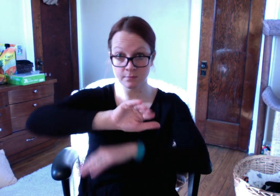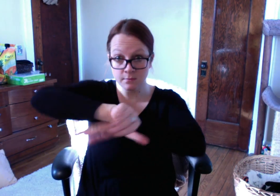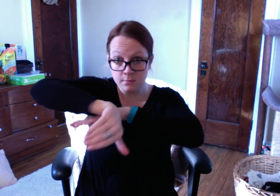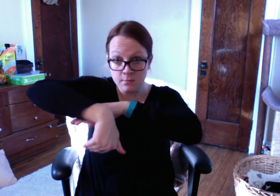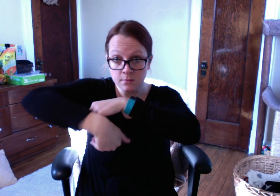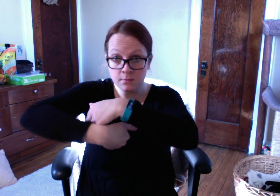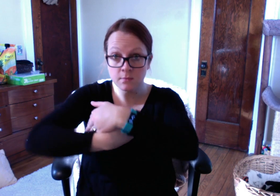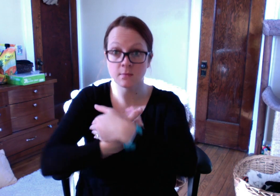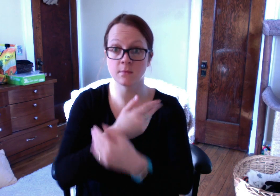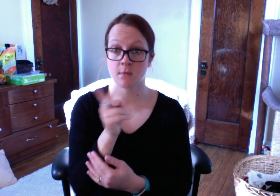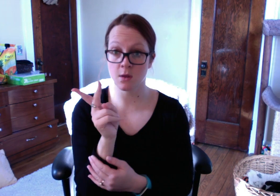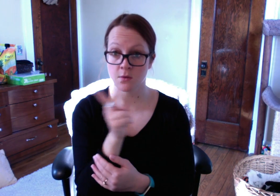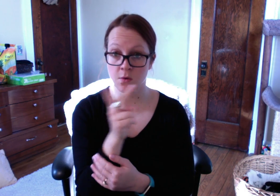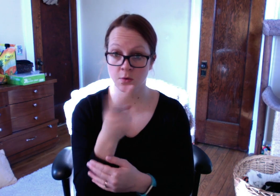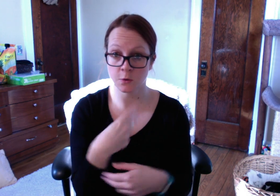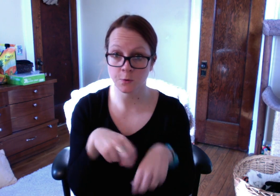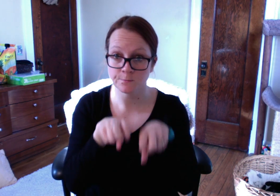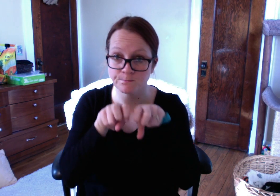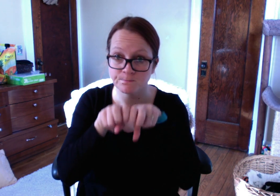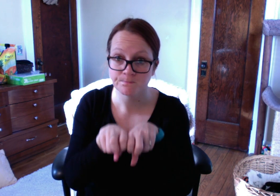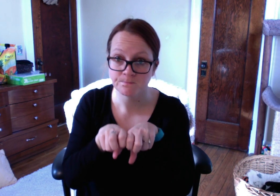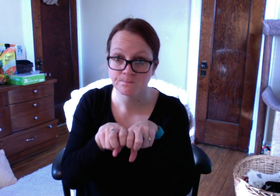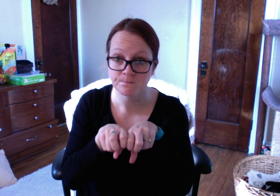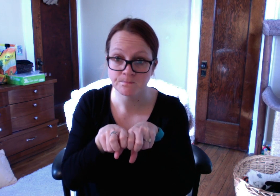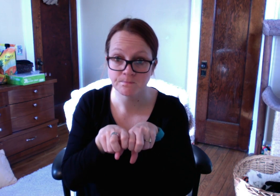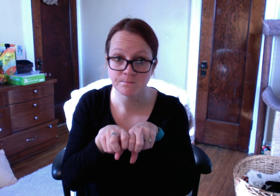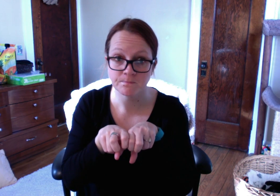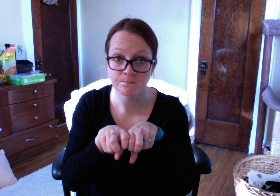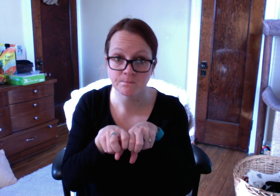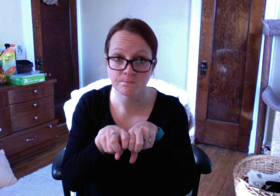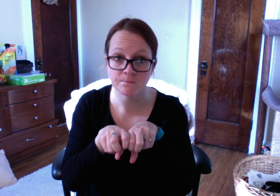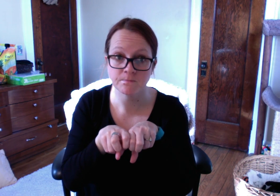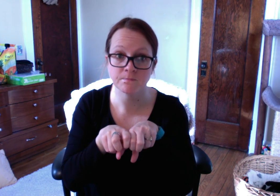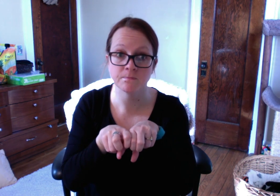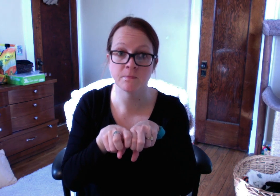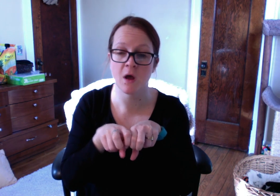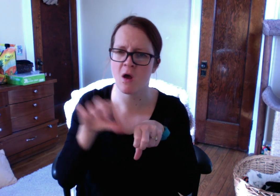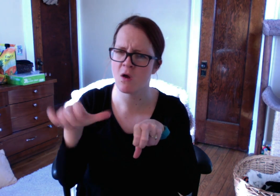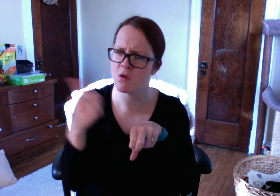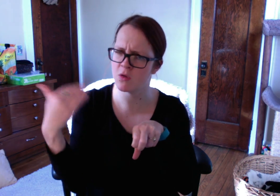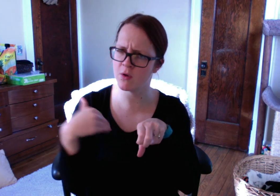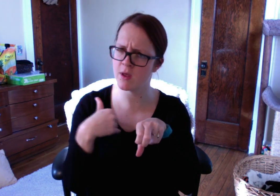All through the night they sat there. One by one, other animals